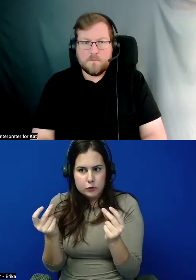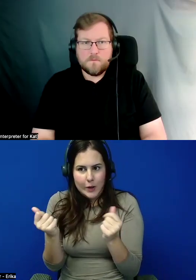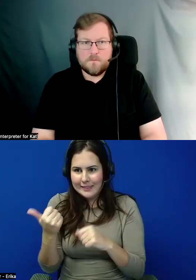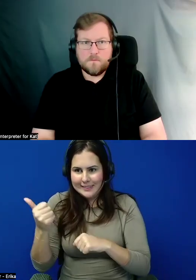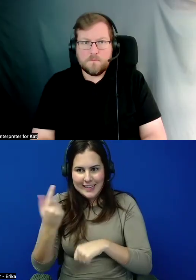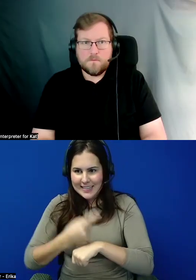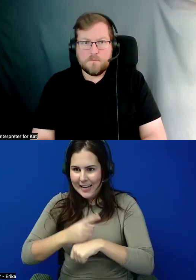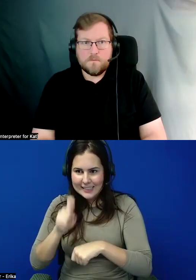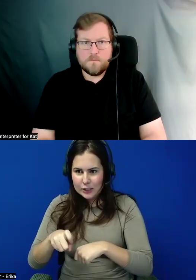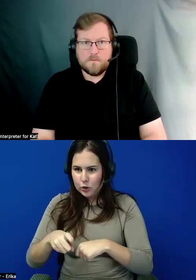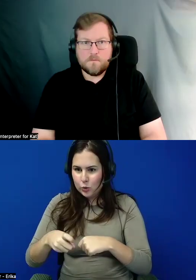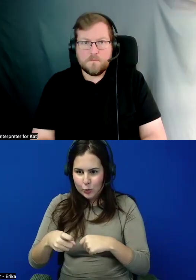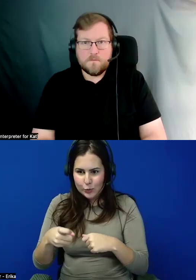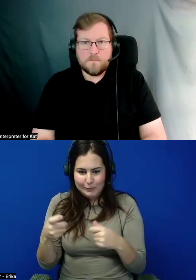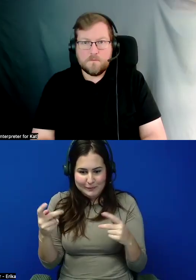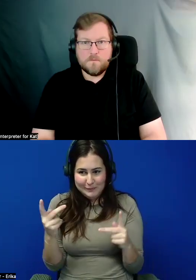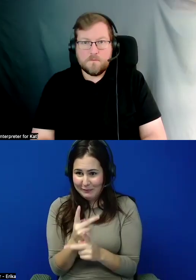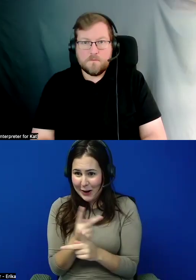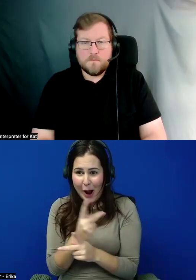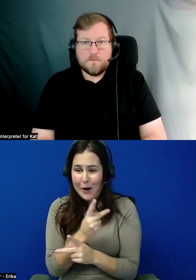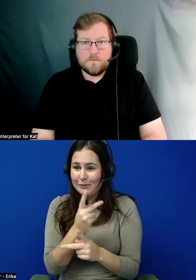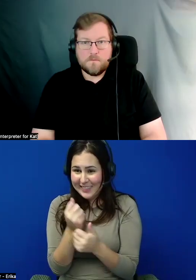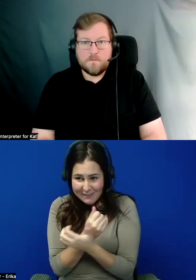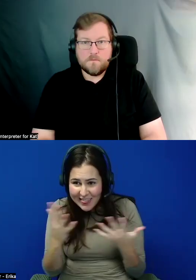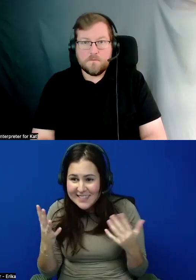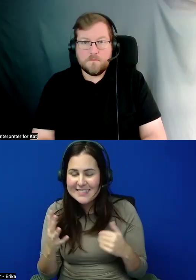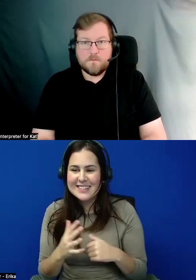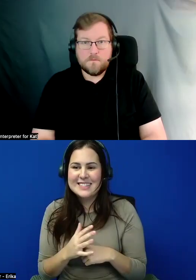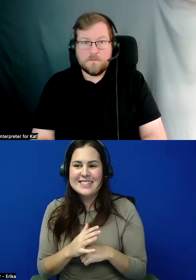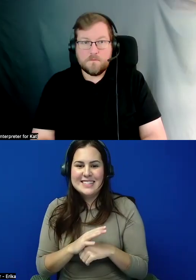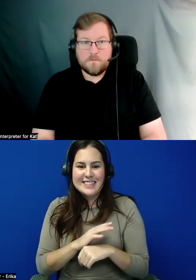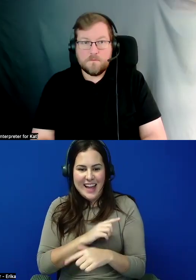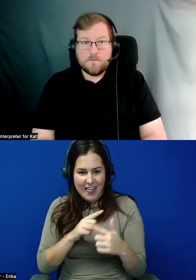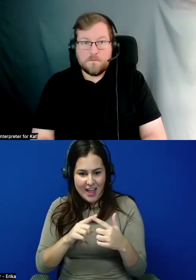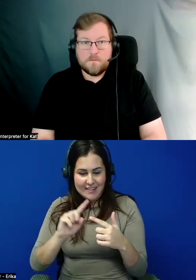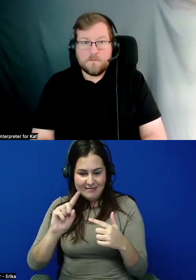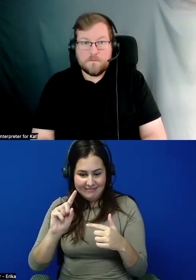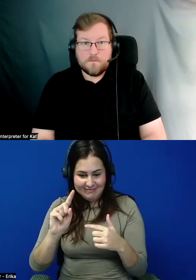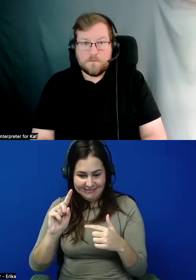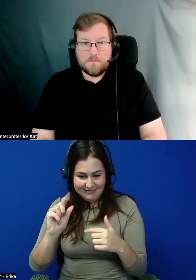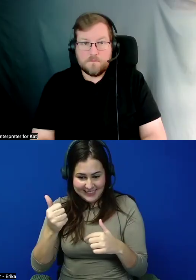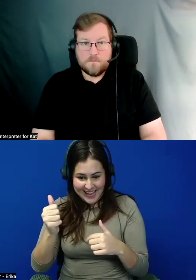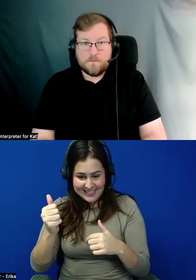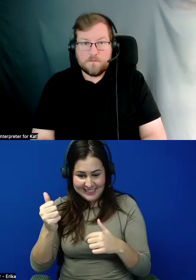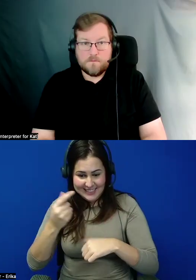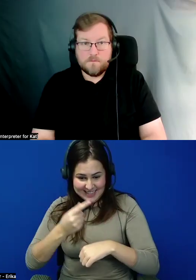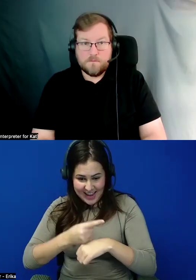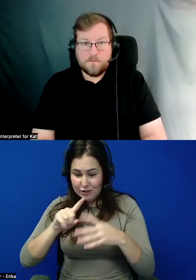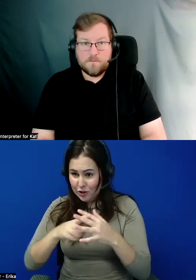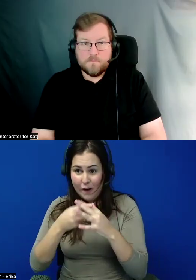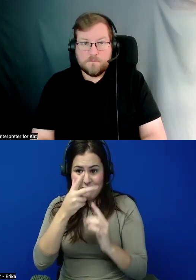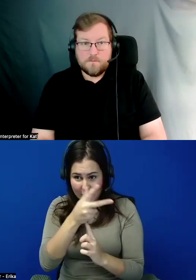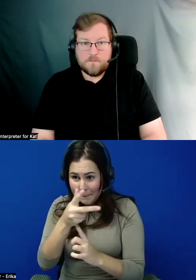right, by 10 days from now, we have to be on a boat of some kind on this river, like filming a